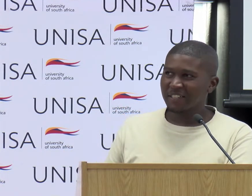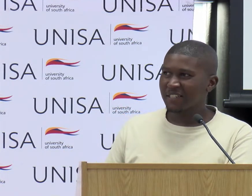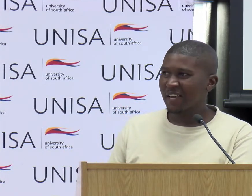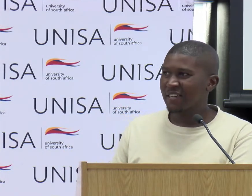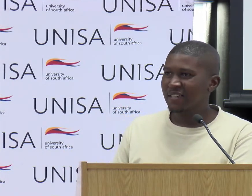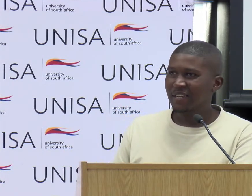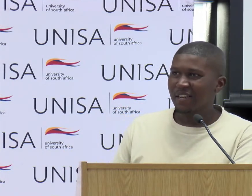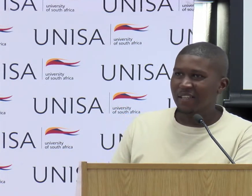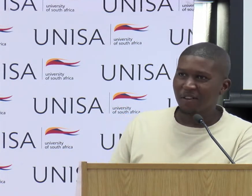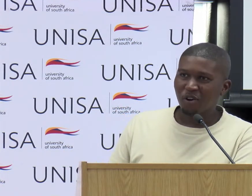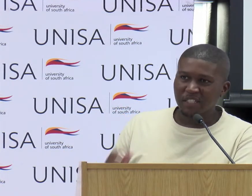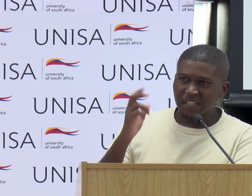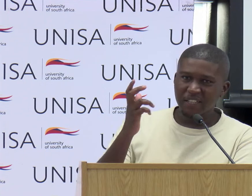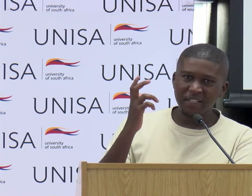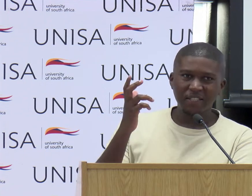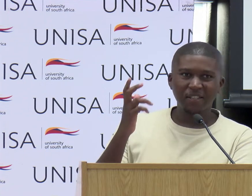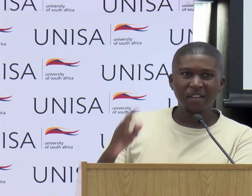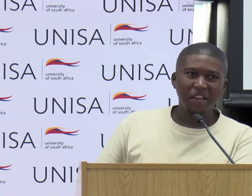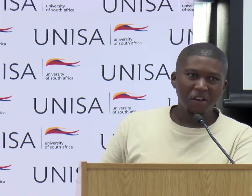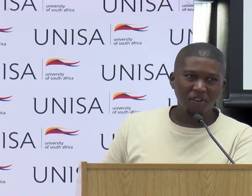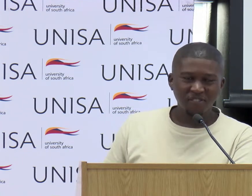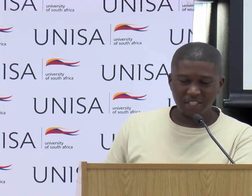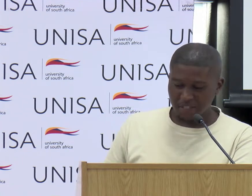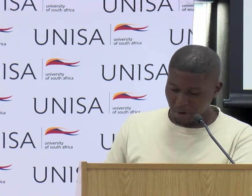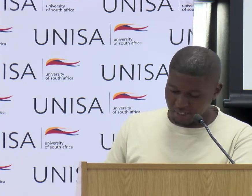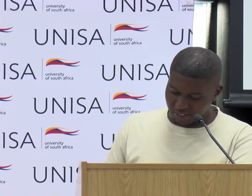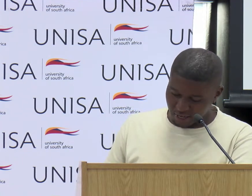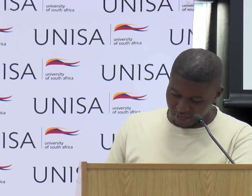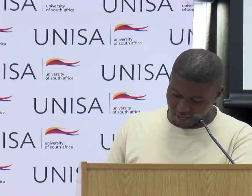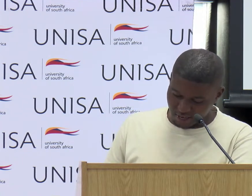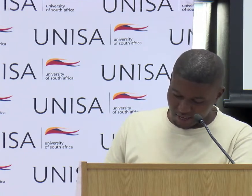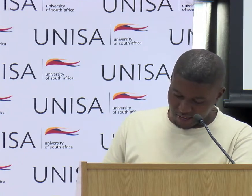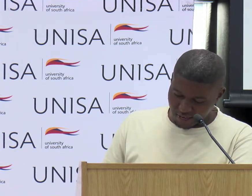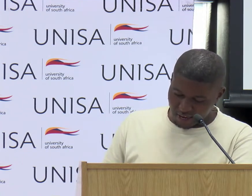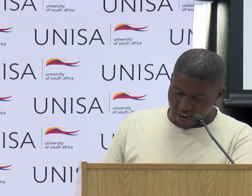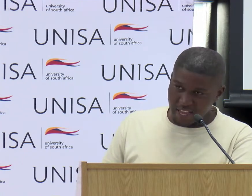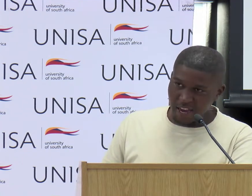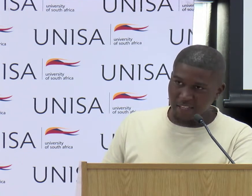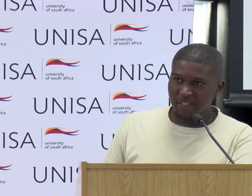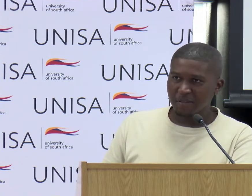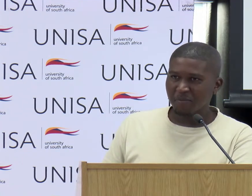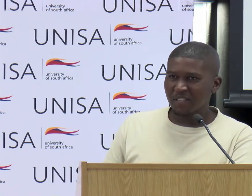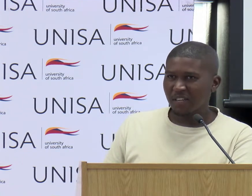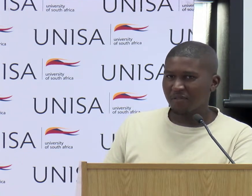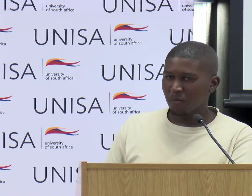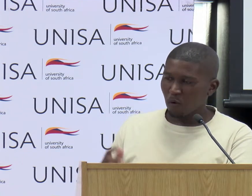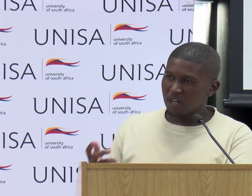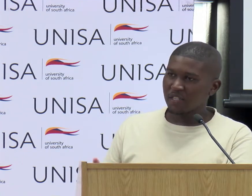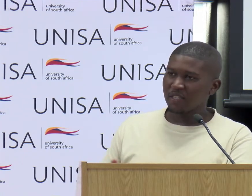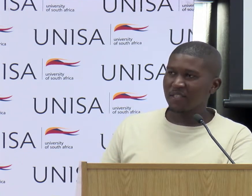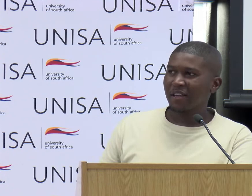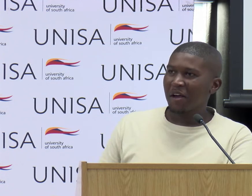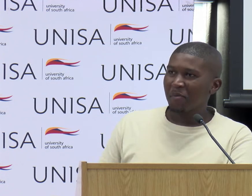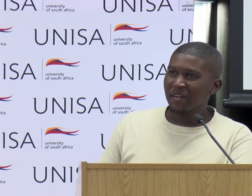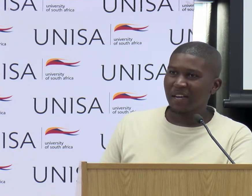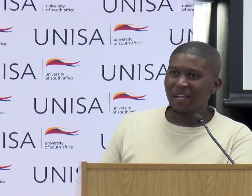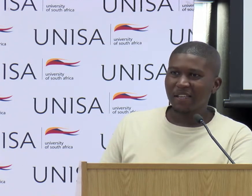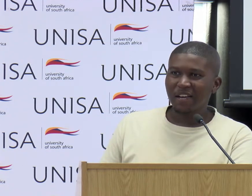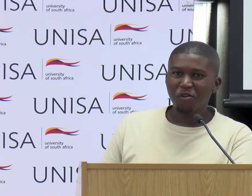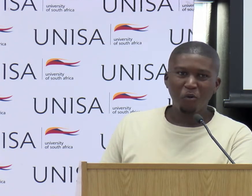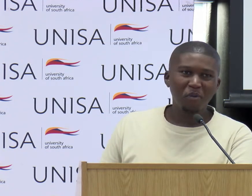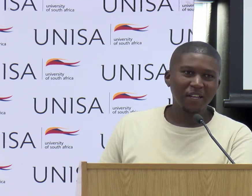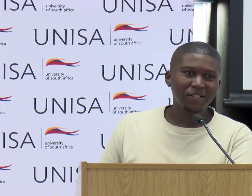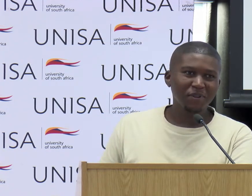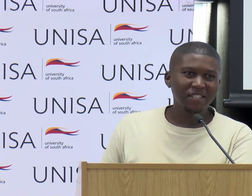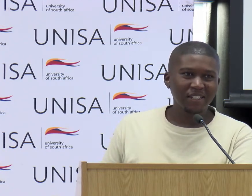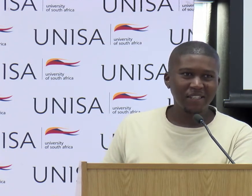really understand the context of it, but I asked myself some questions, but